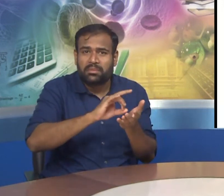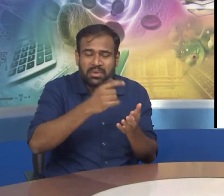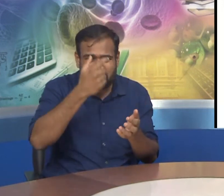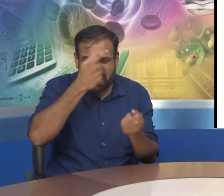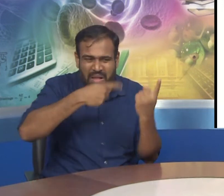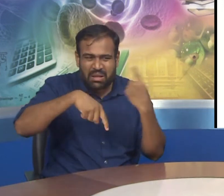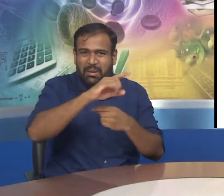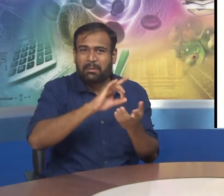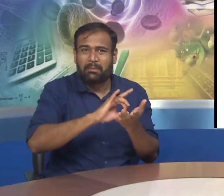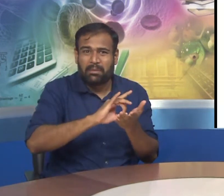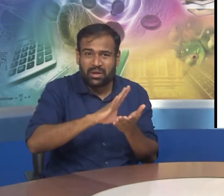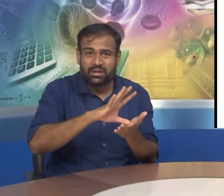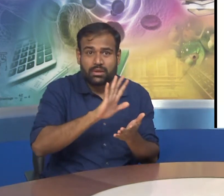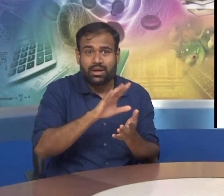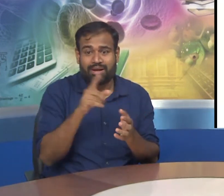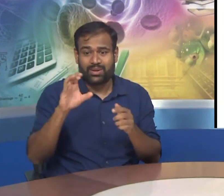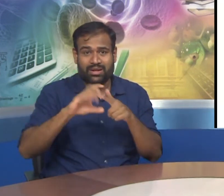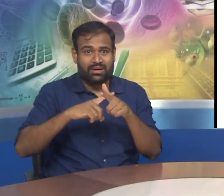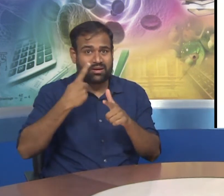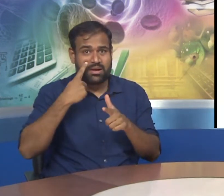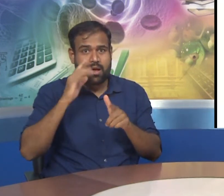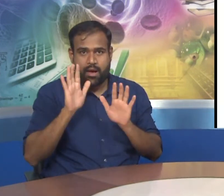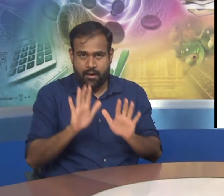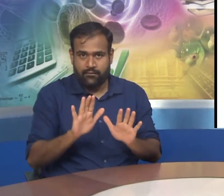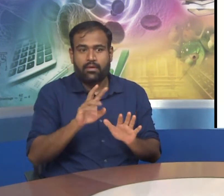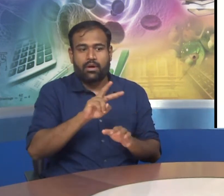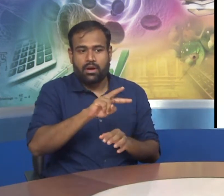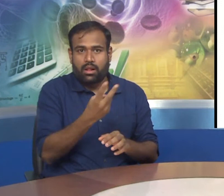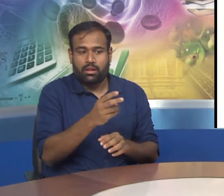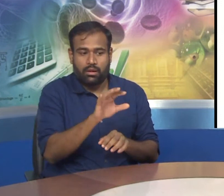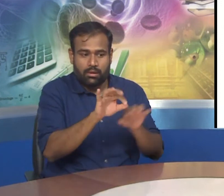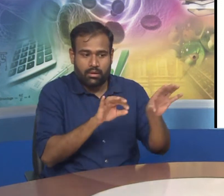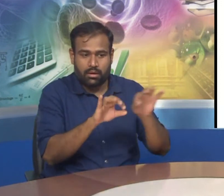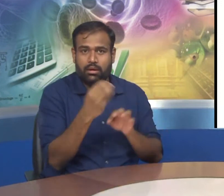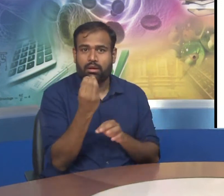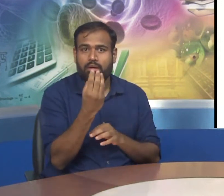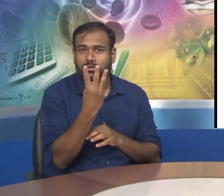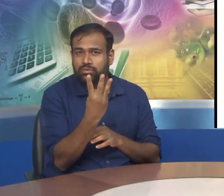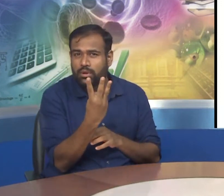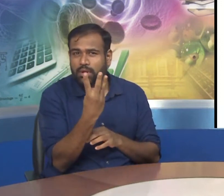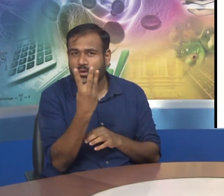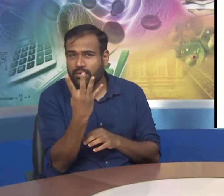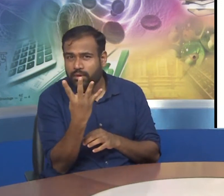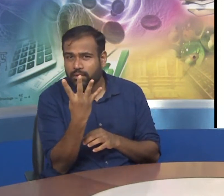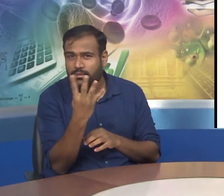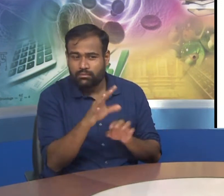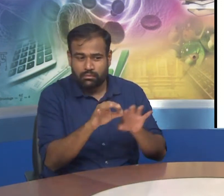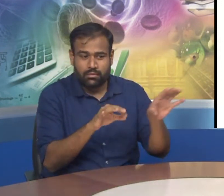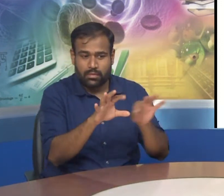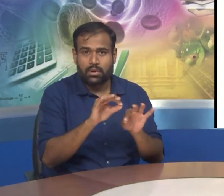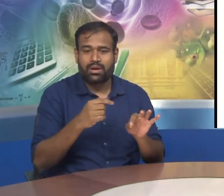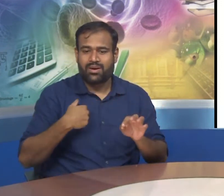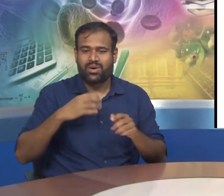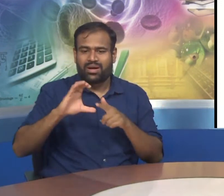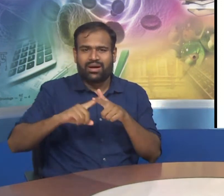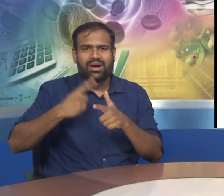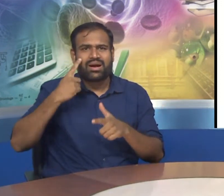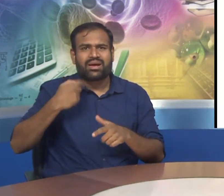senior-most judges consider various names and recommend the names of the person to be appointed as judges of